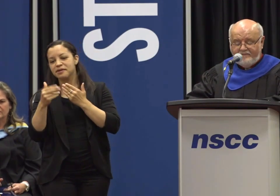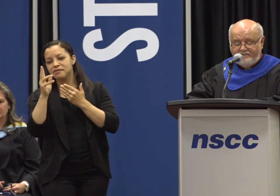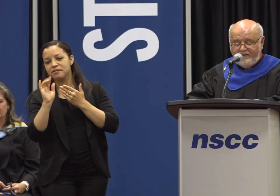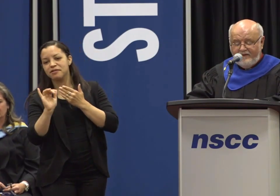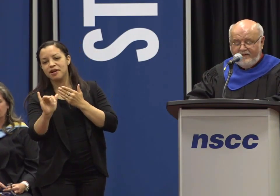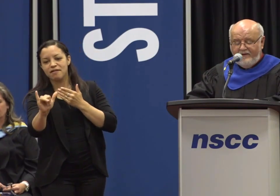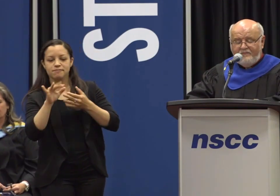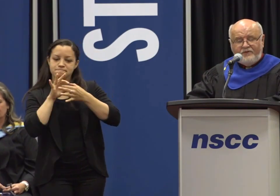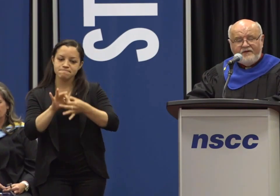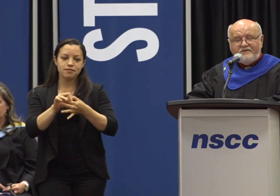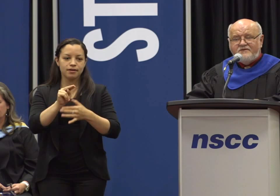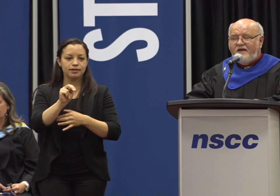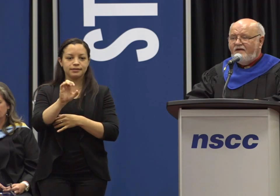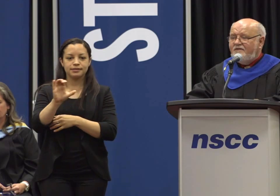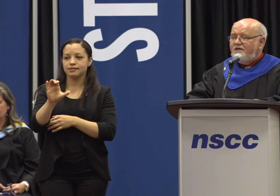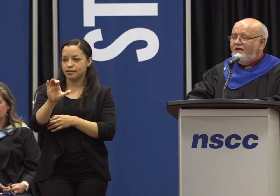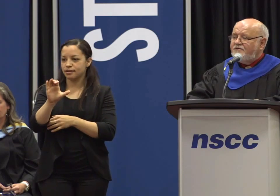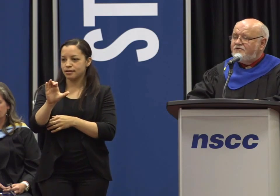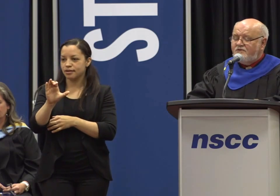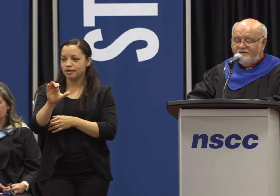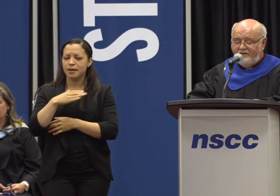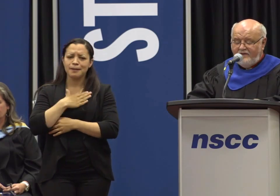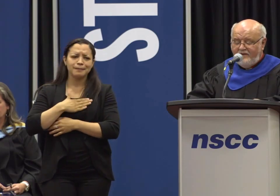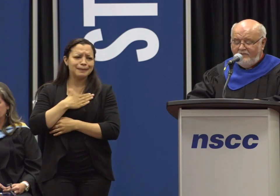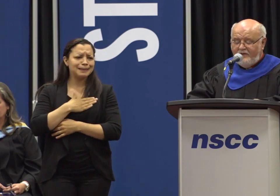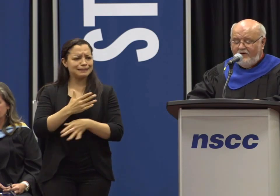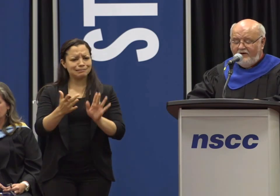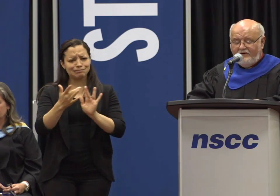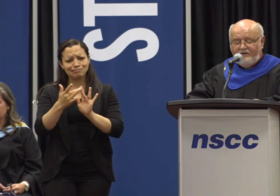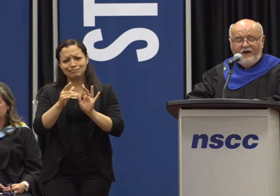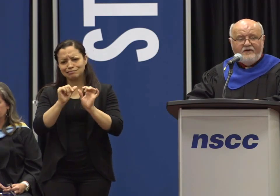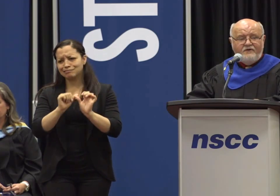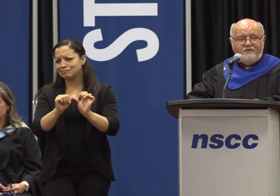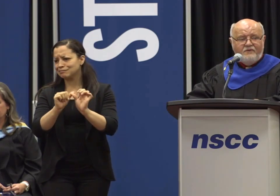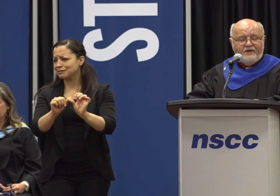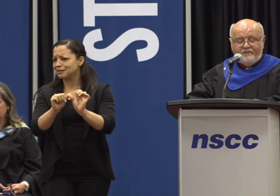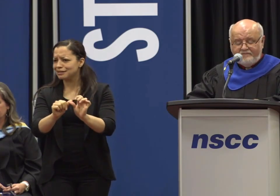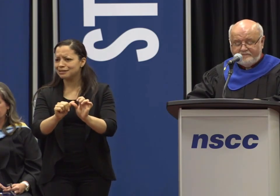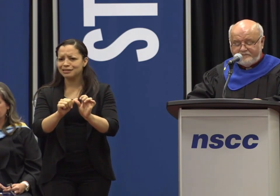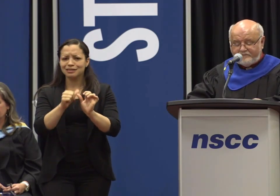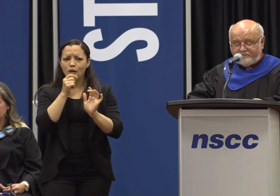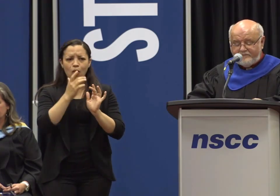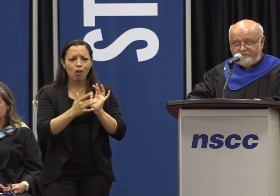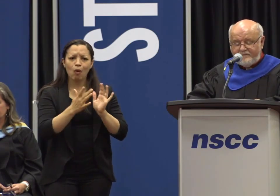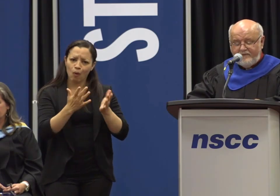alumni. Please stay in touch. We want to know how you're doing.